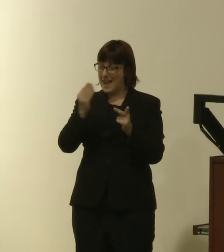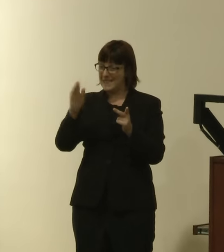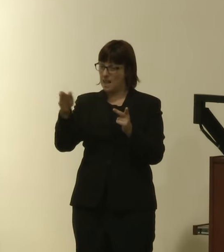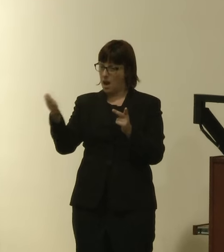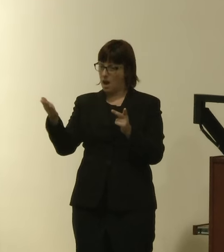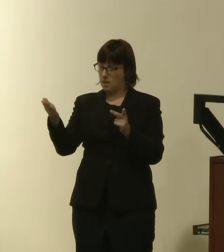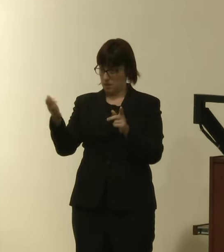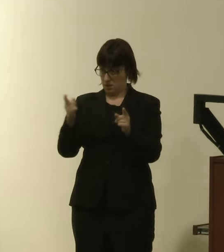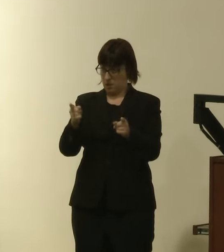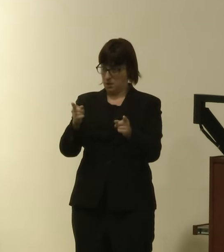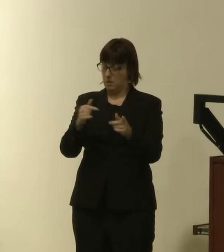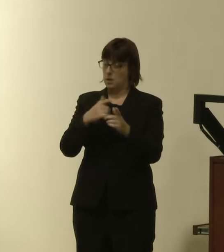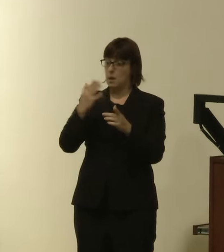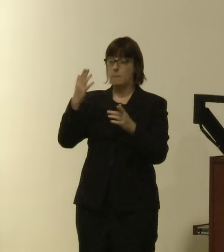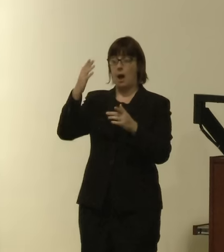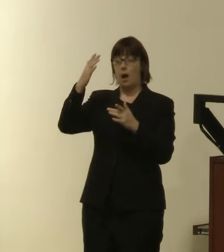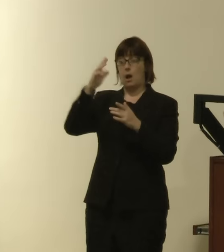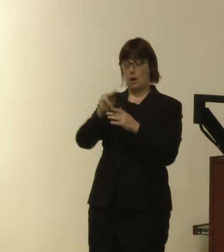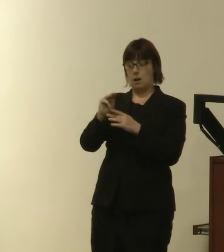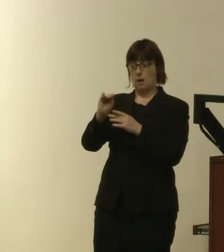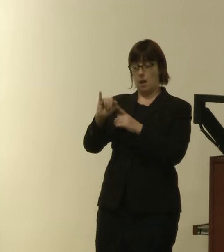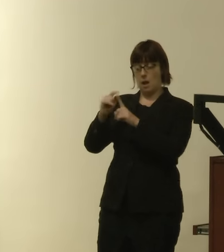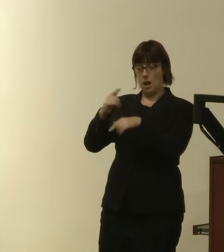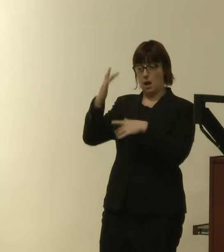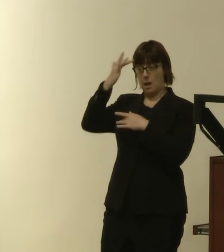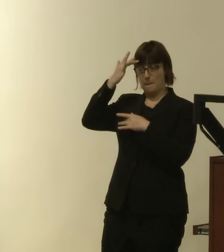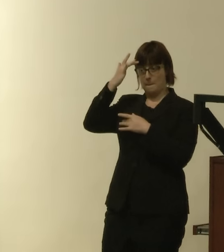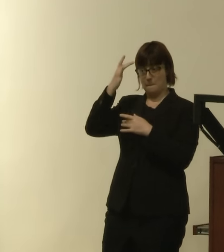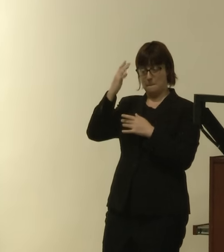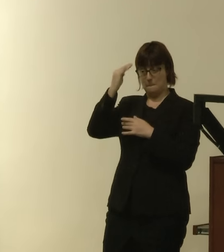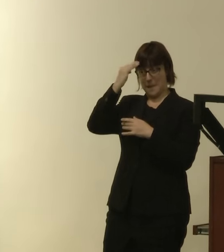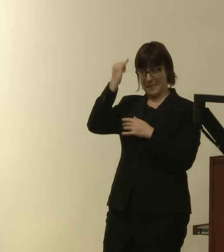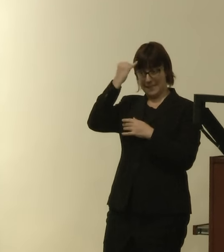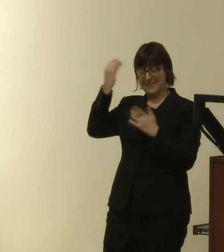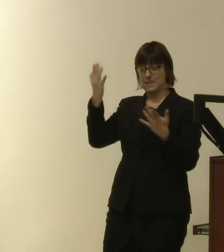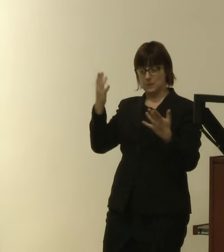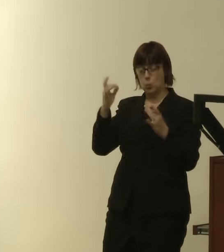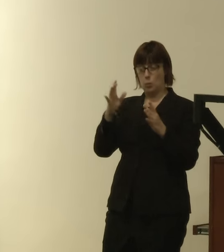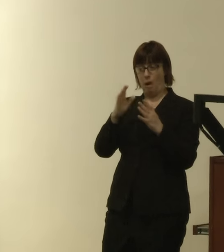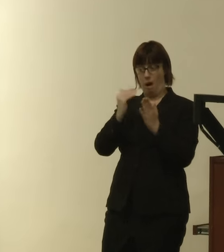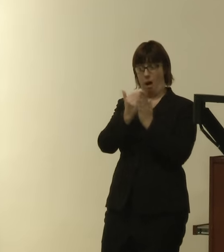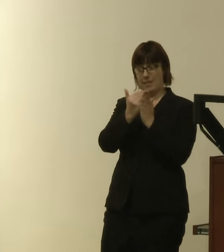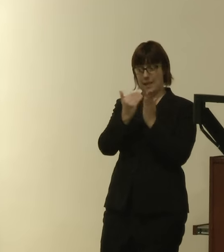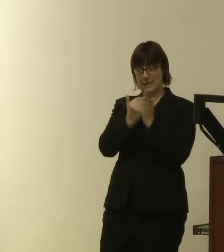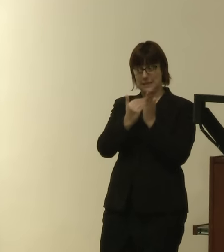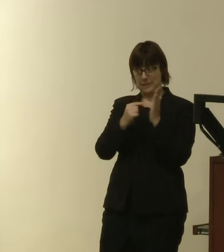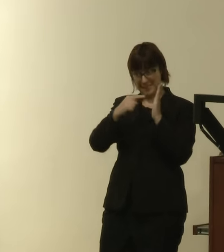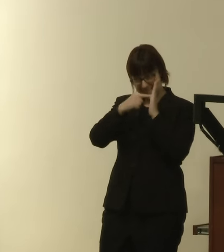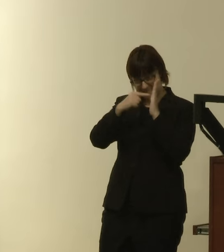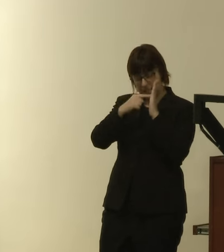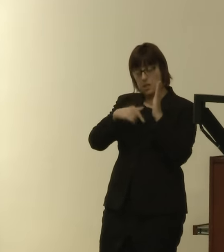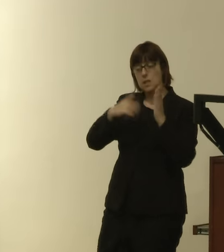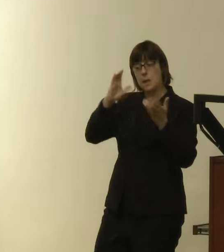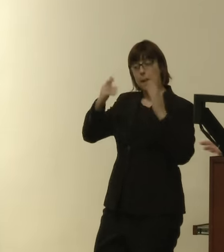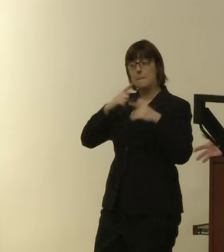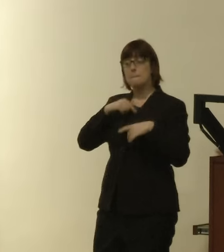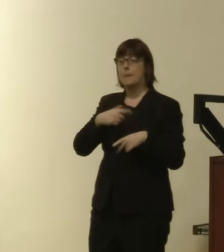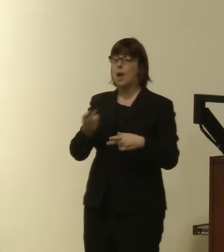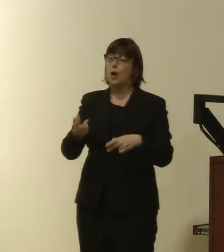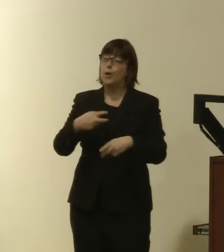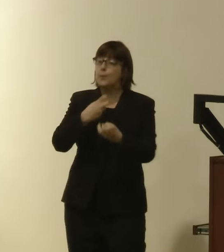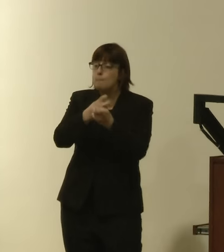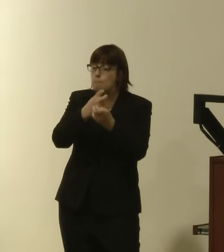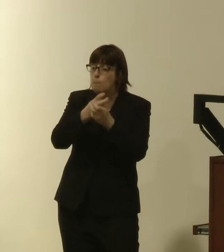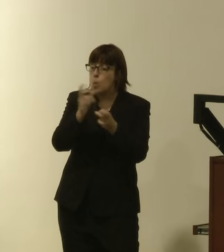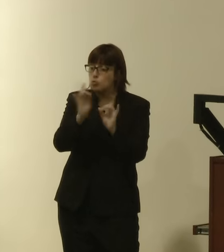suffer and die, because major mental illness will be on the list, including after an earthquake. You know, if you compare trauma, orthopedic trauma, to